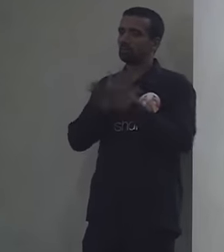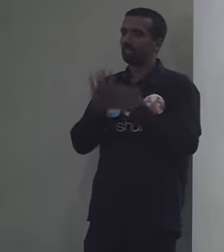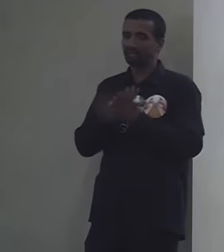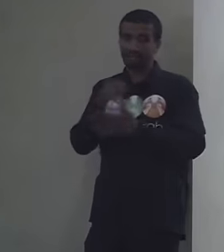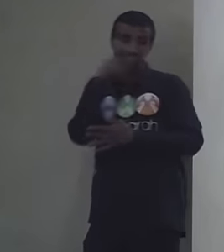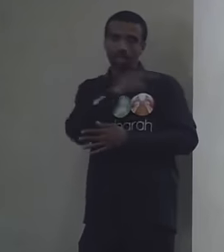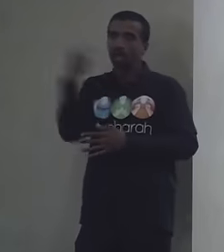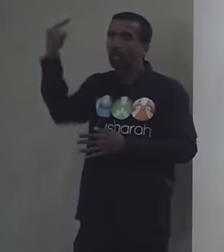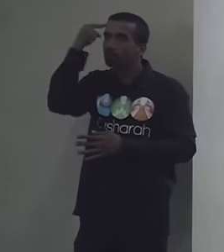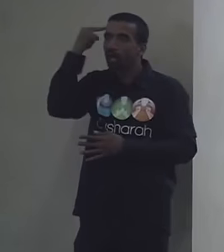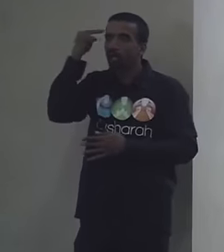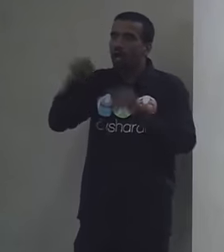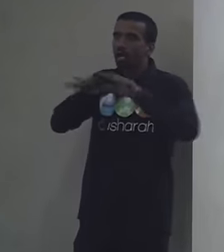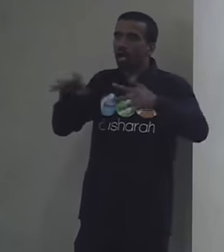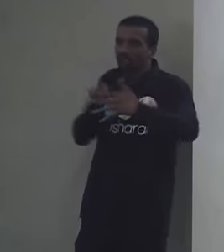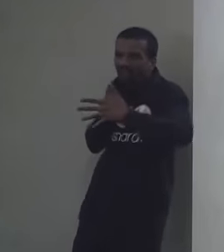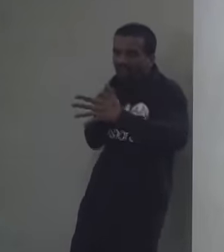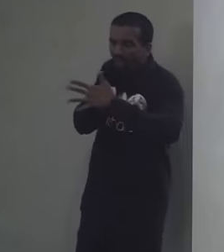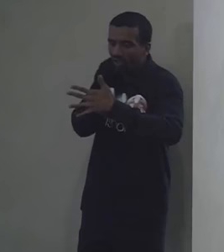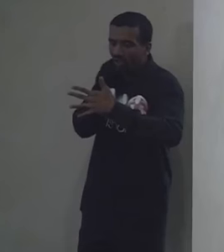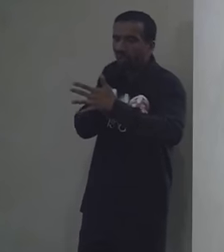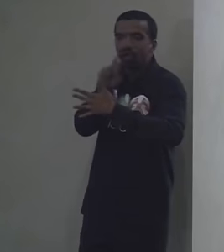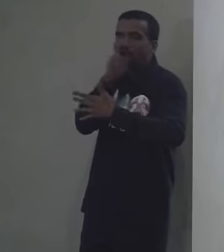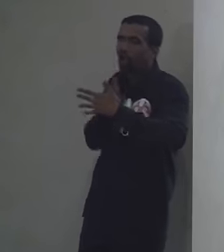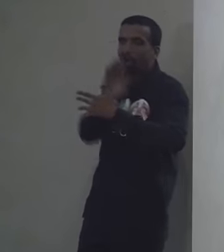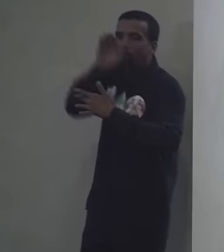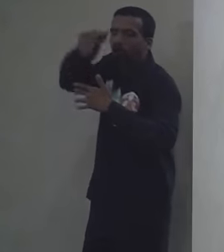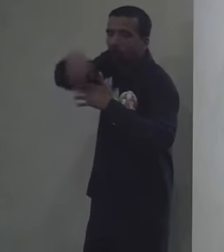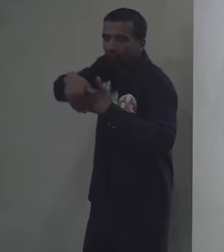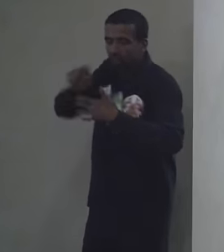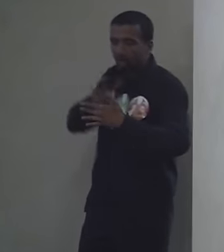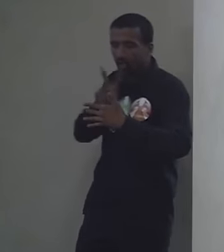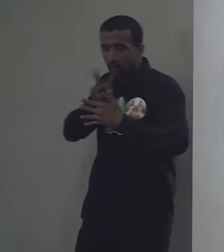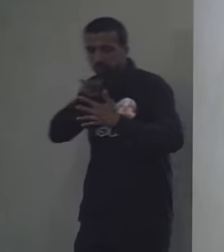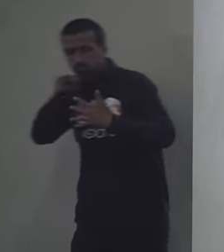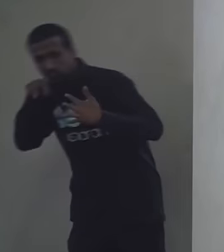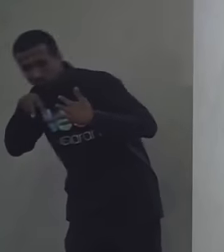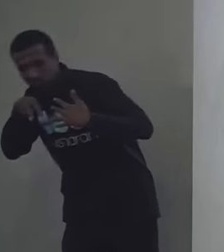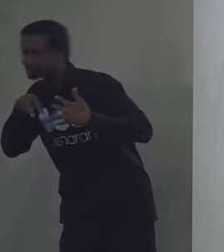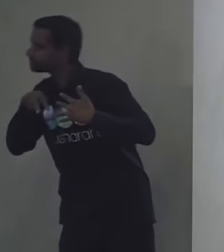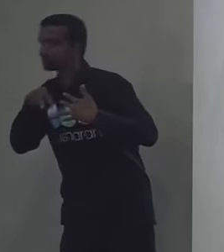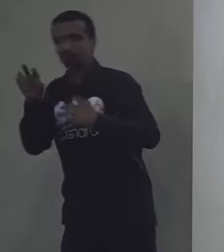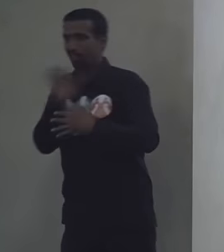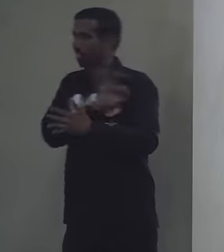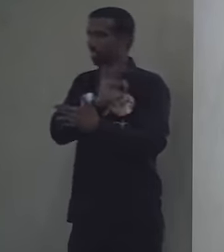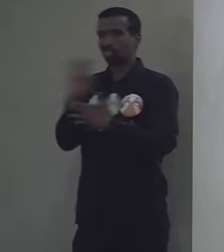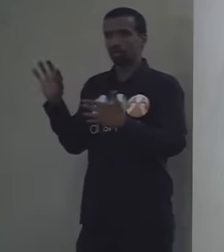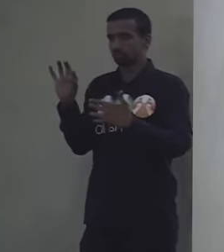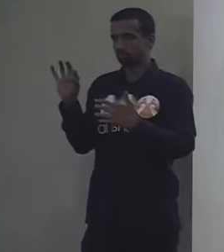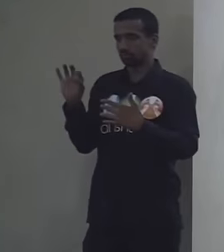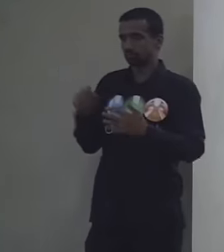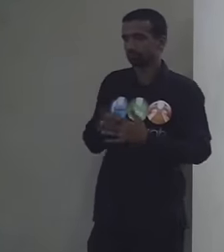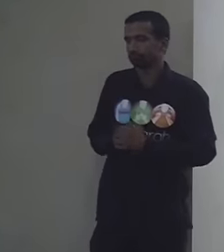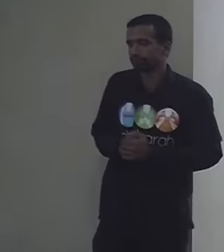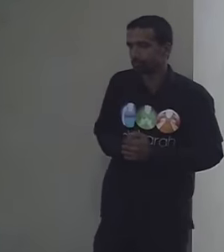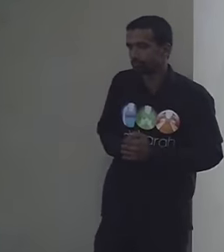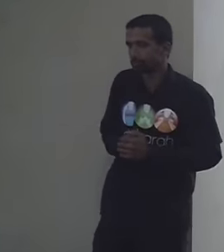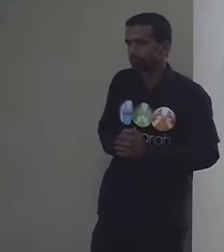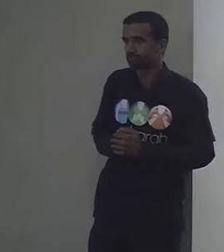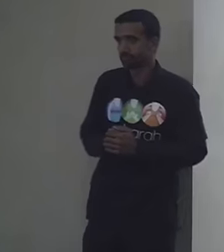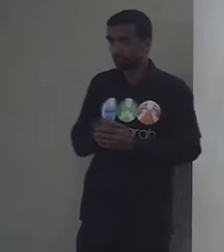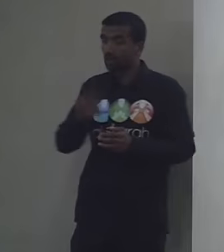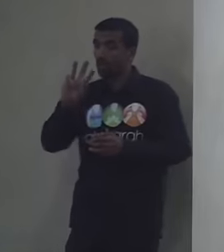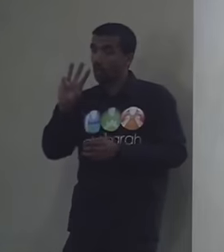way is Allah's criticism of them. Now, by the way, the third one I didn't explain. I won't go into detail because it's not in this surah.